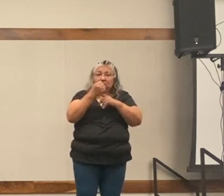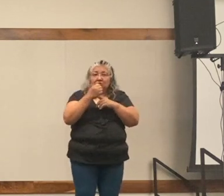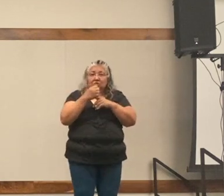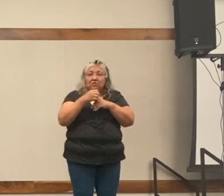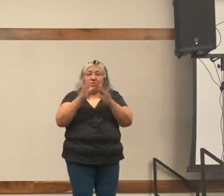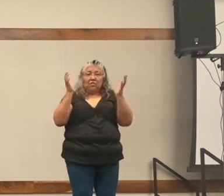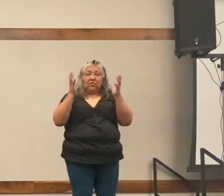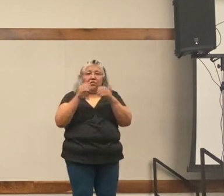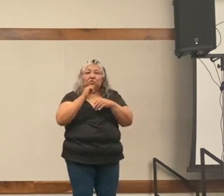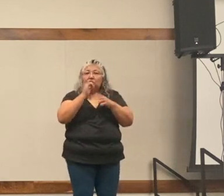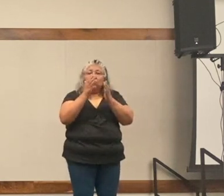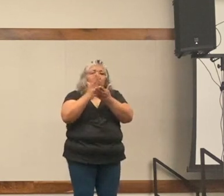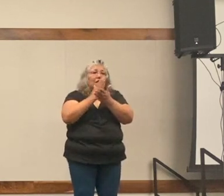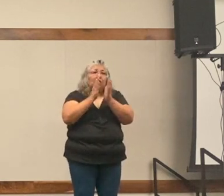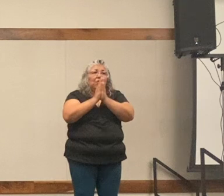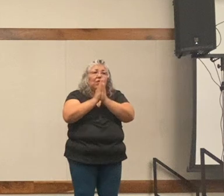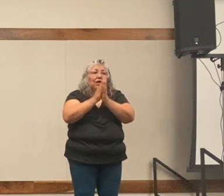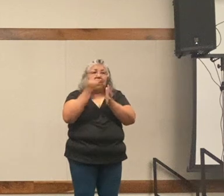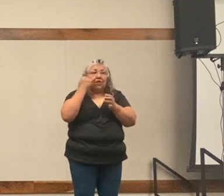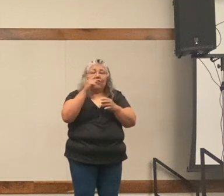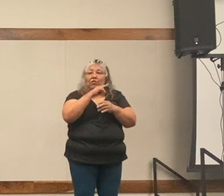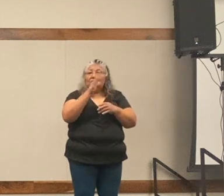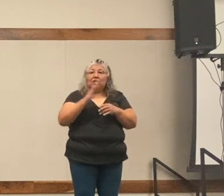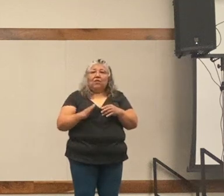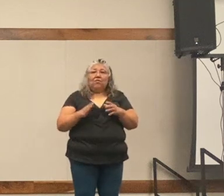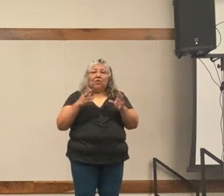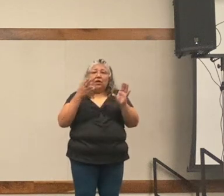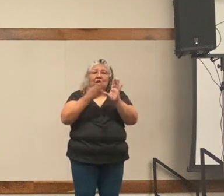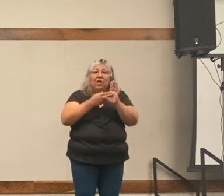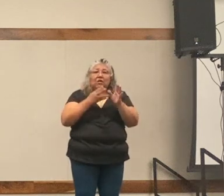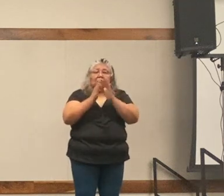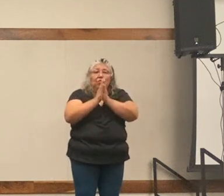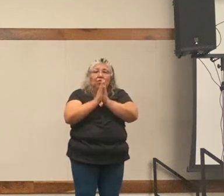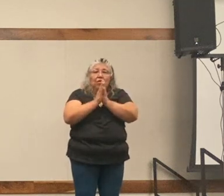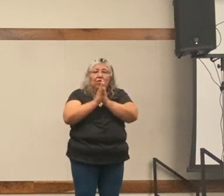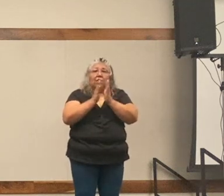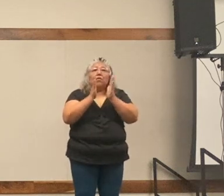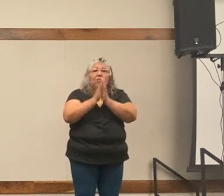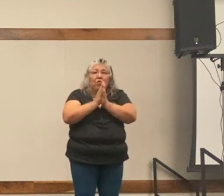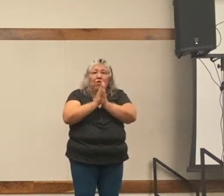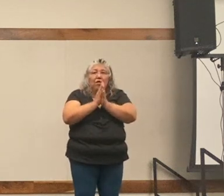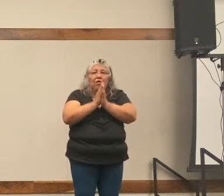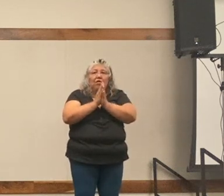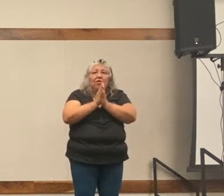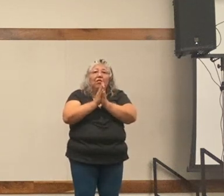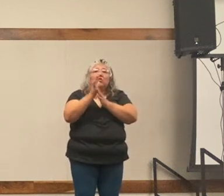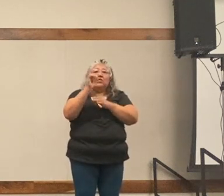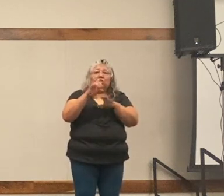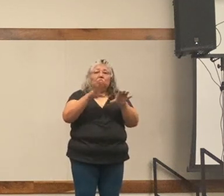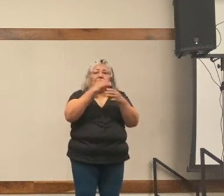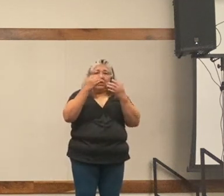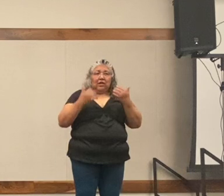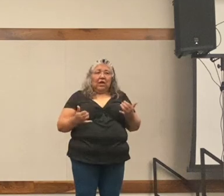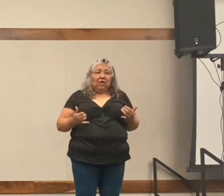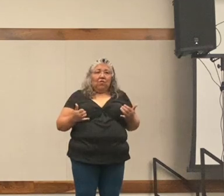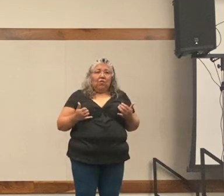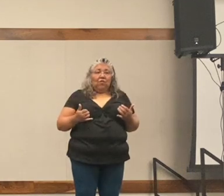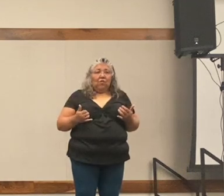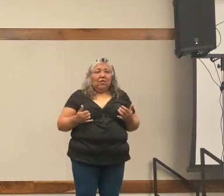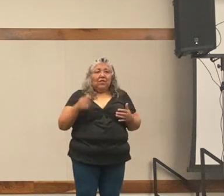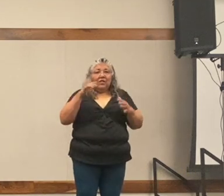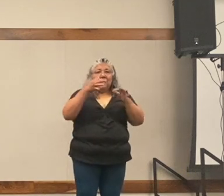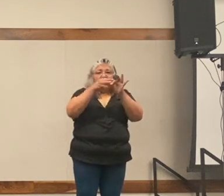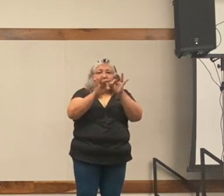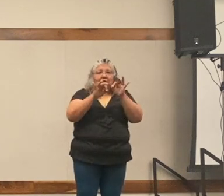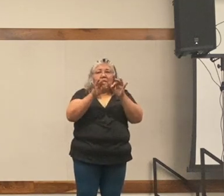right? Don't stop praying. If you've never engaged in prayer, prayer is, you need to do it now. And it's as simple